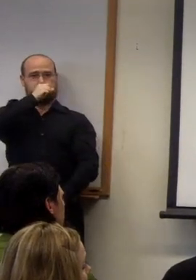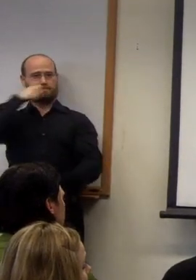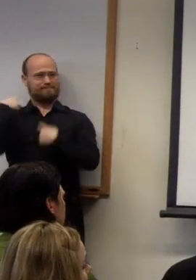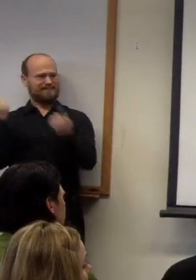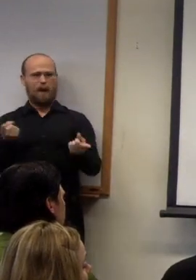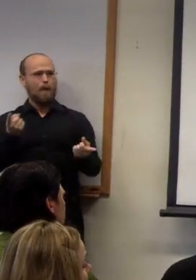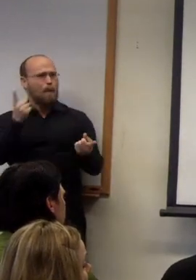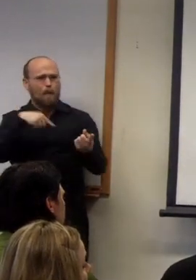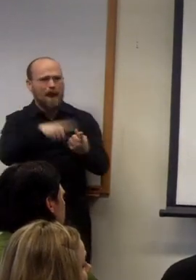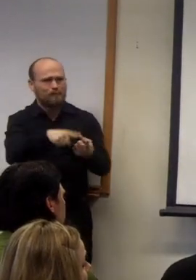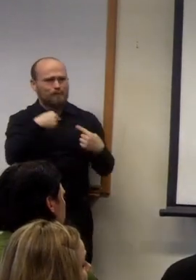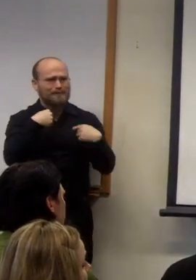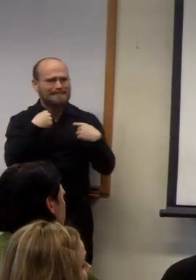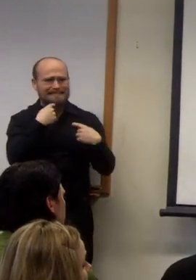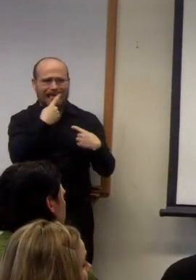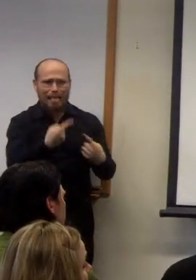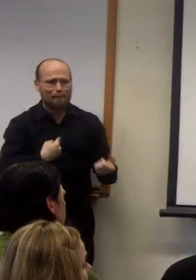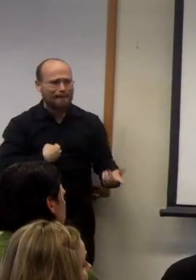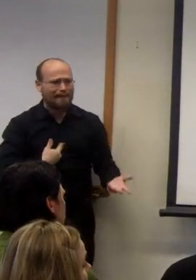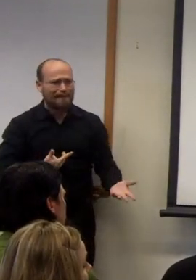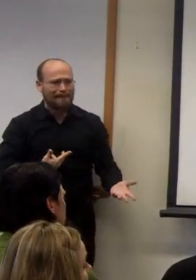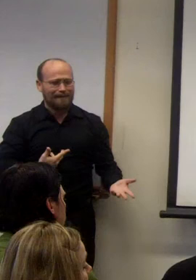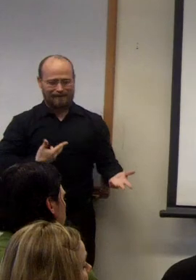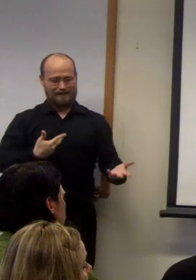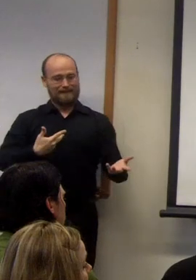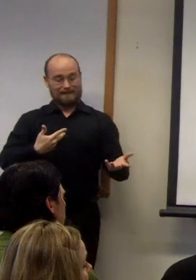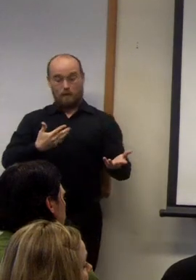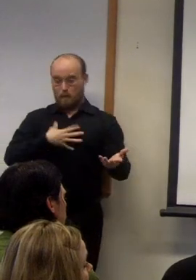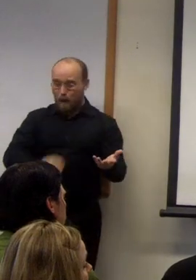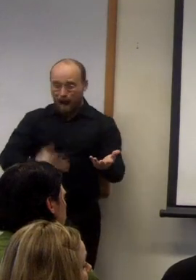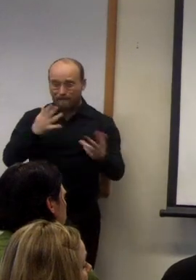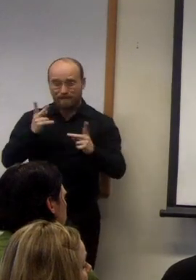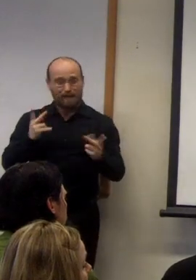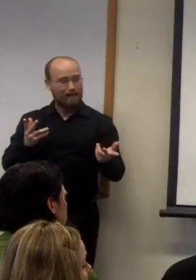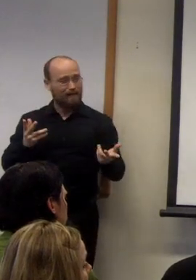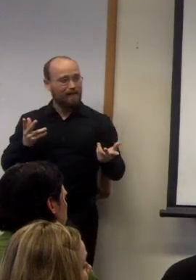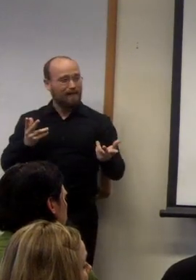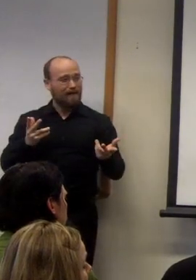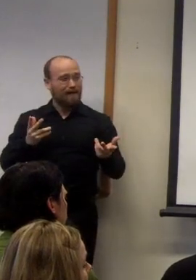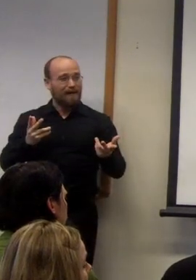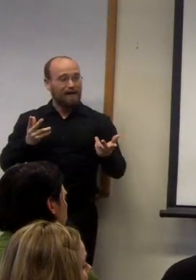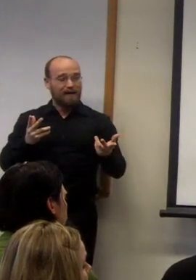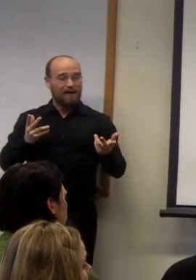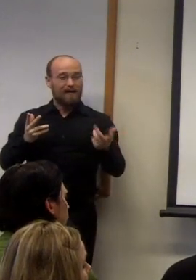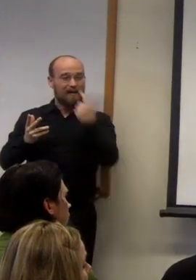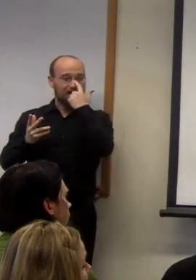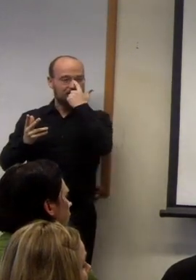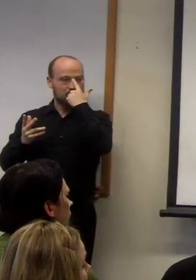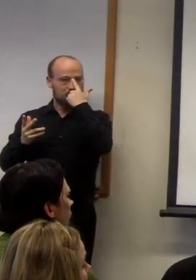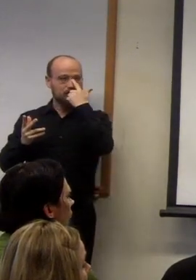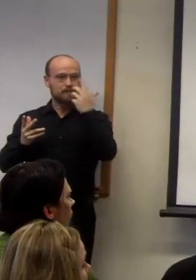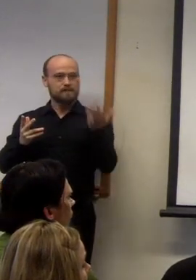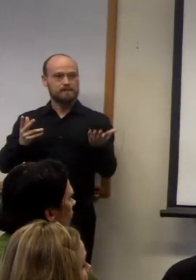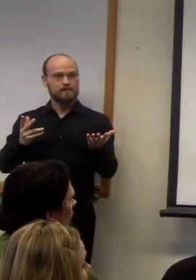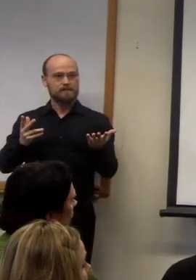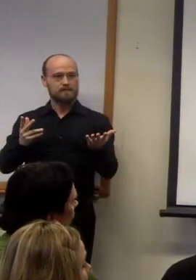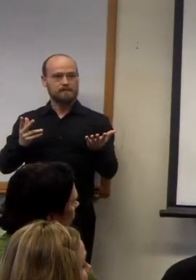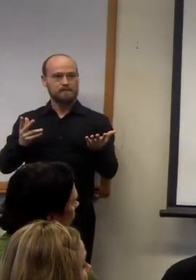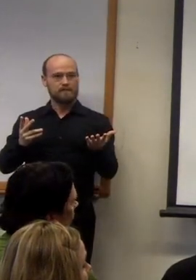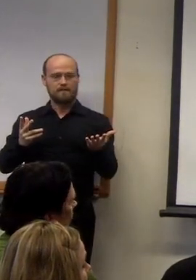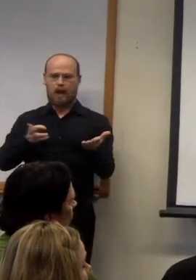I said, white people, when were you going to tell me? Right? You know, you're saying that, you know,